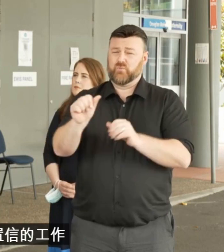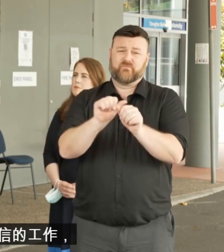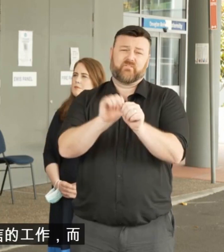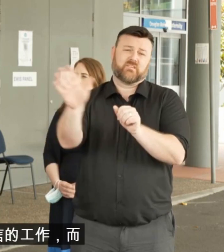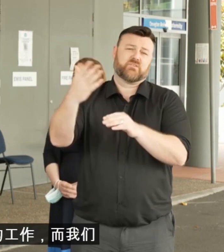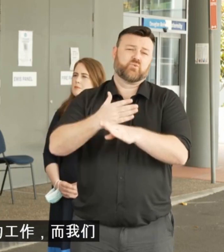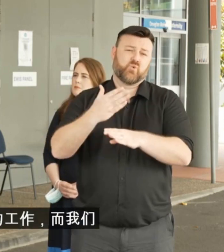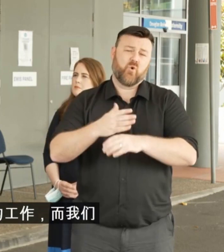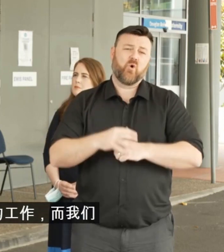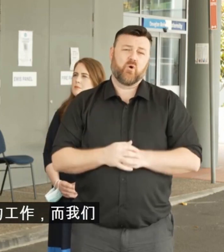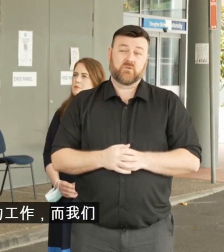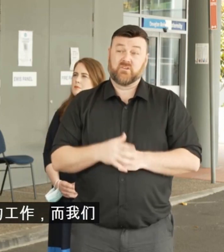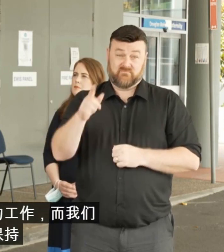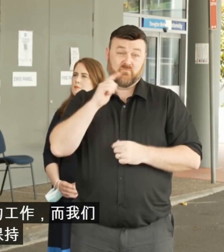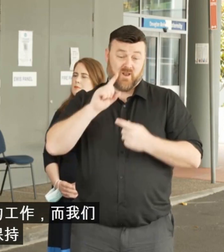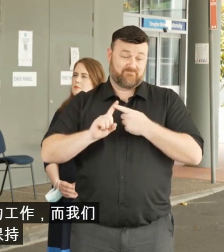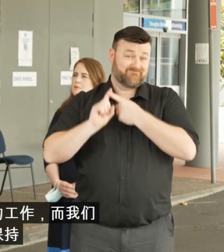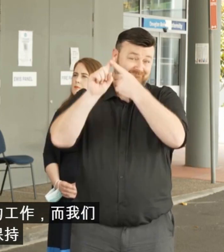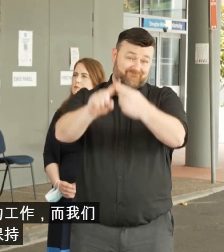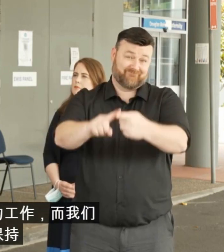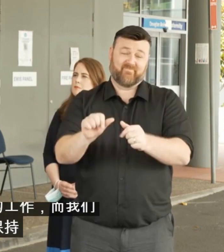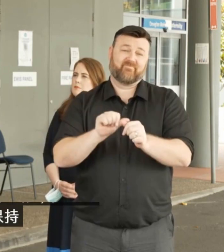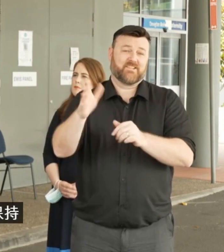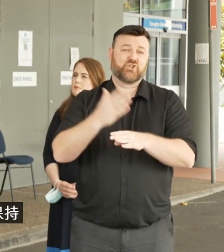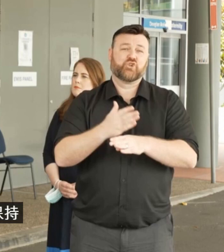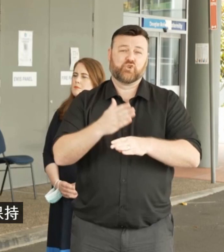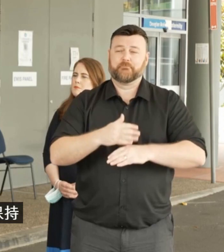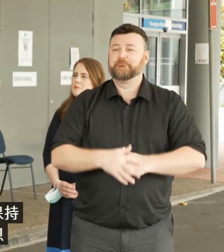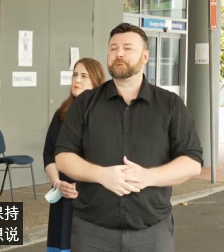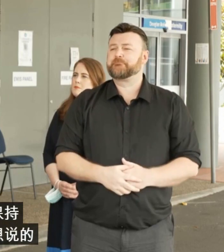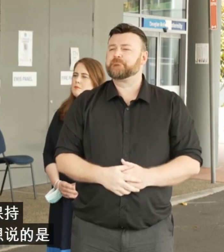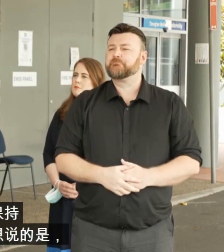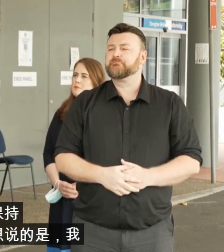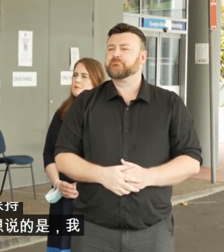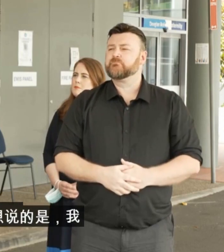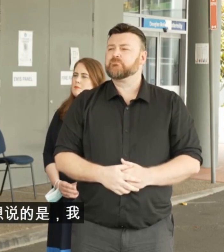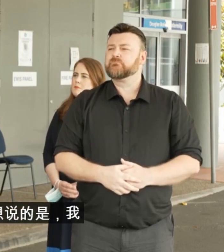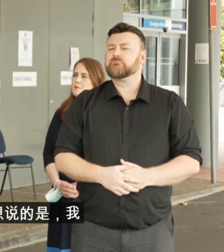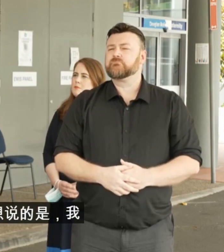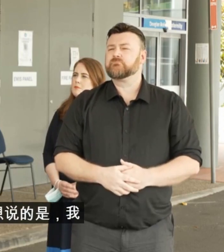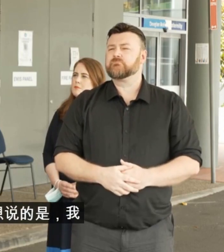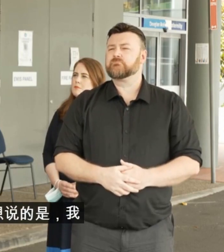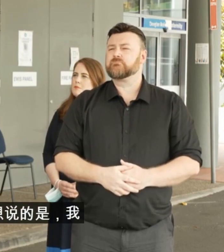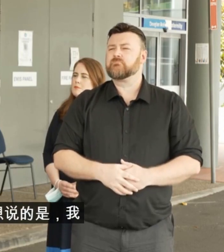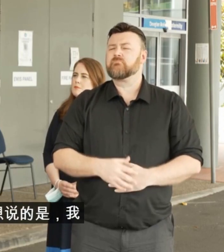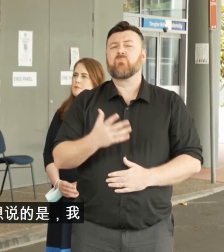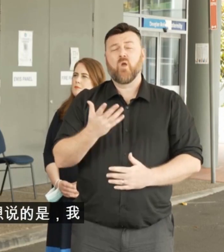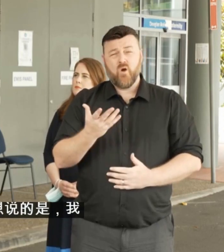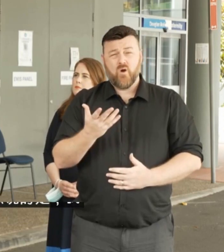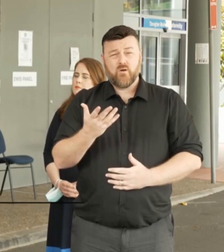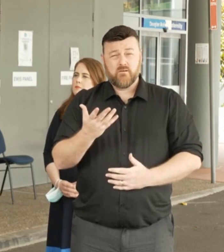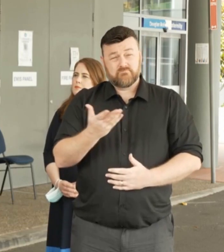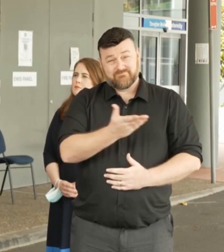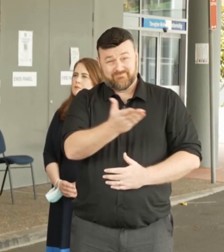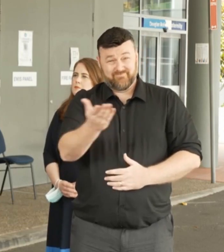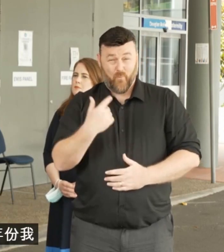job while we're continuing in this pandemic. Well, finally I want to say this, that I think we were all hoping for